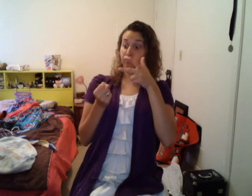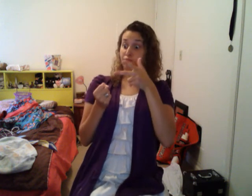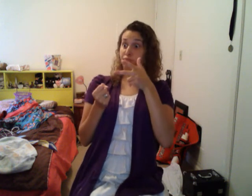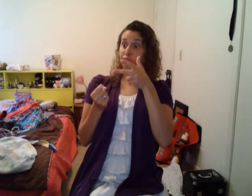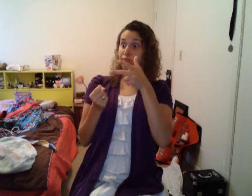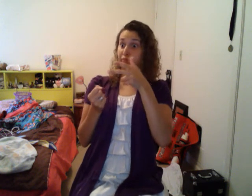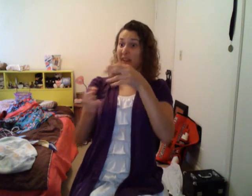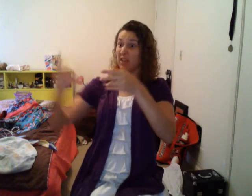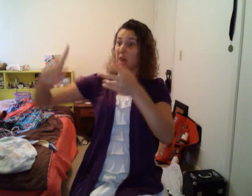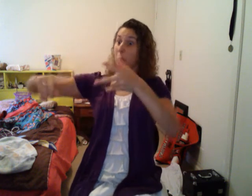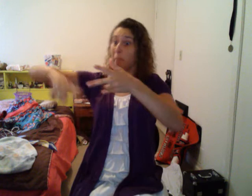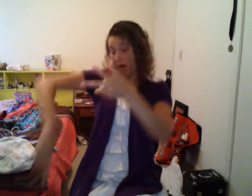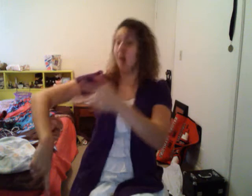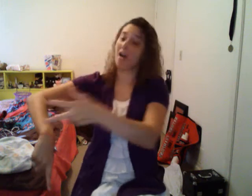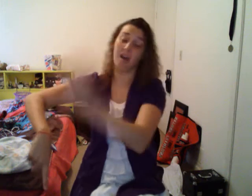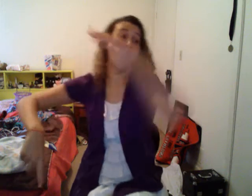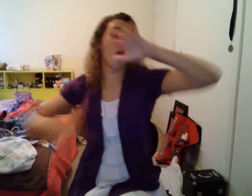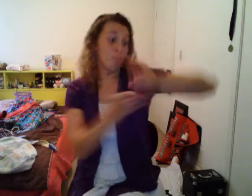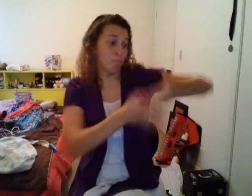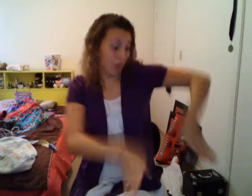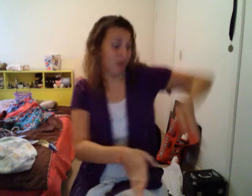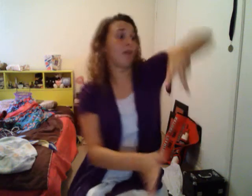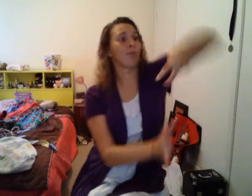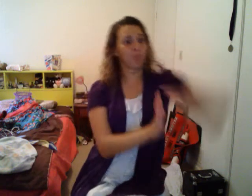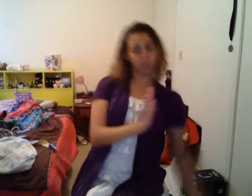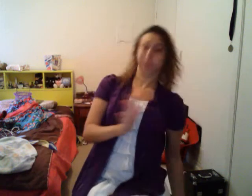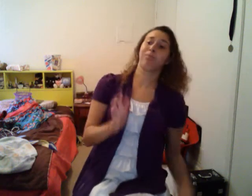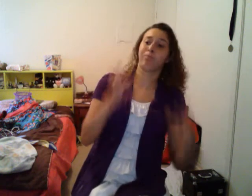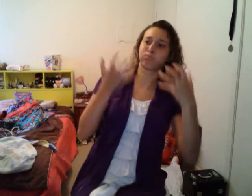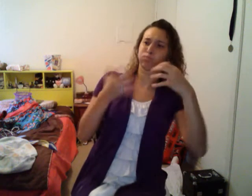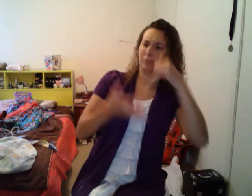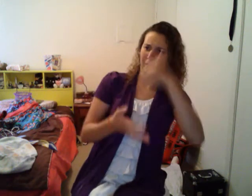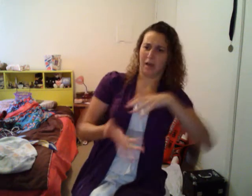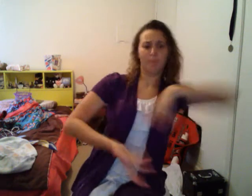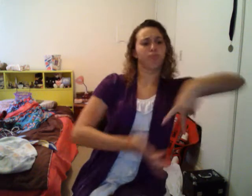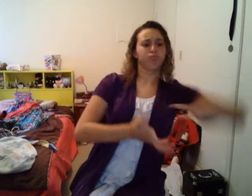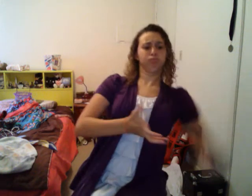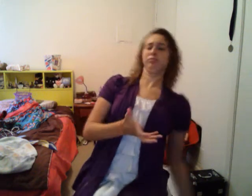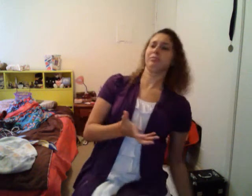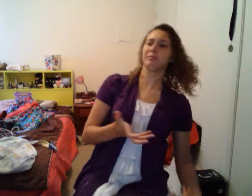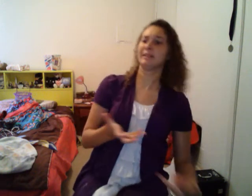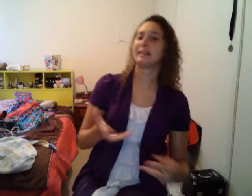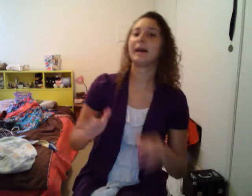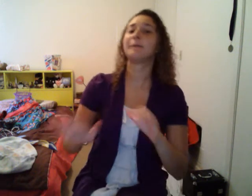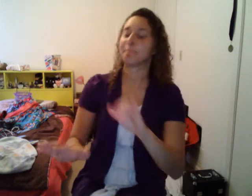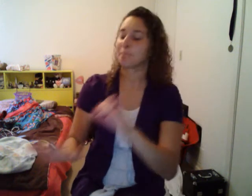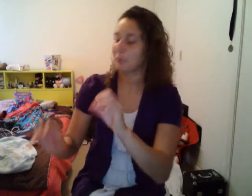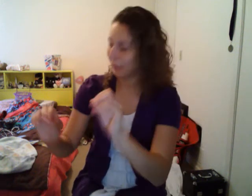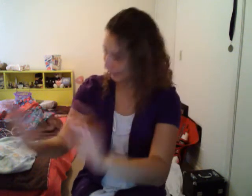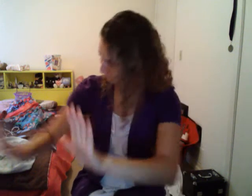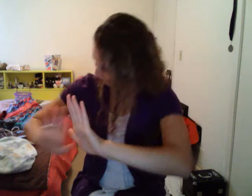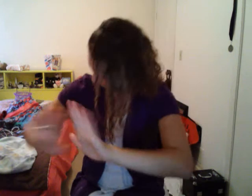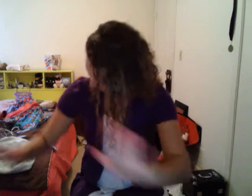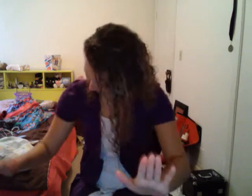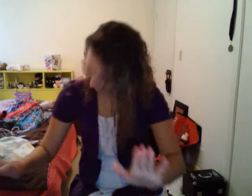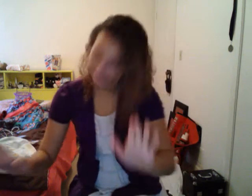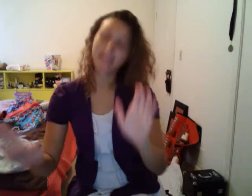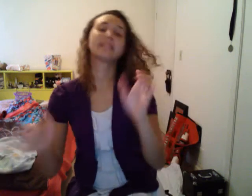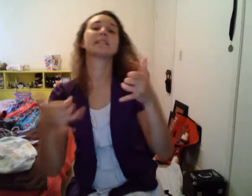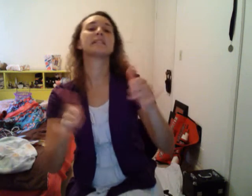Then I could agree with that. Fair enough. It still seems wrong in a way that it doesn't seem wrong in the first case to turn, you